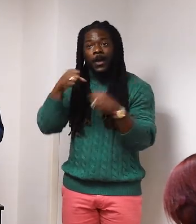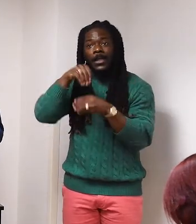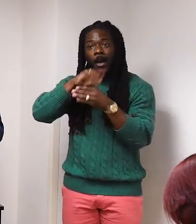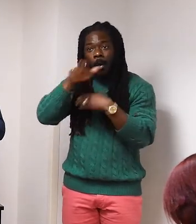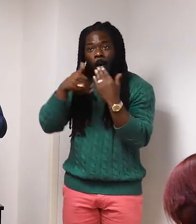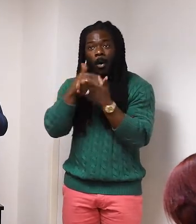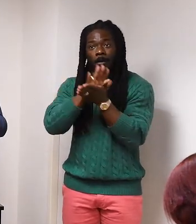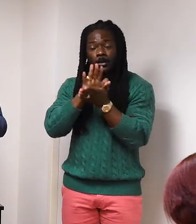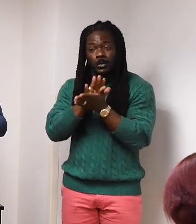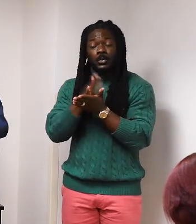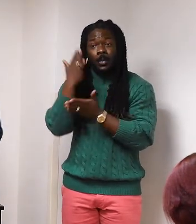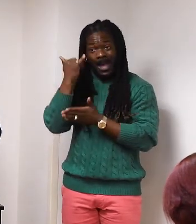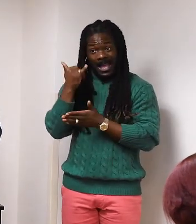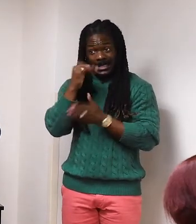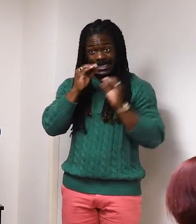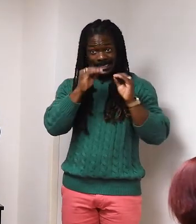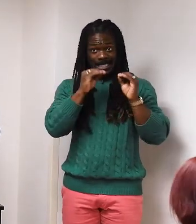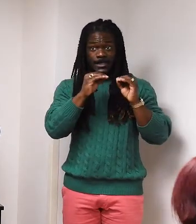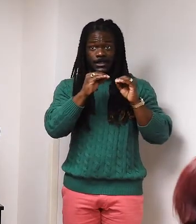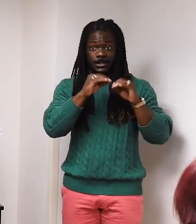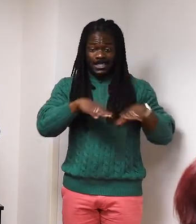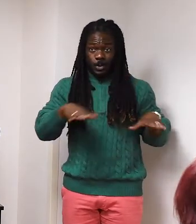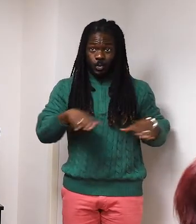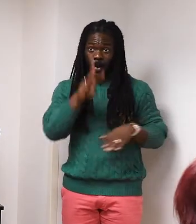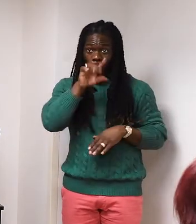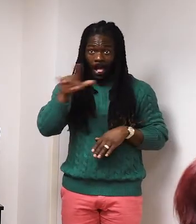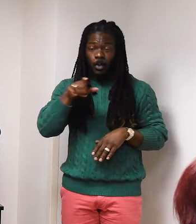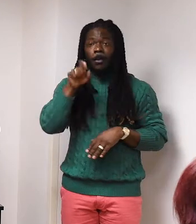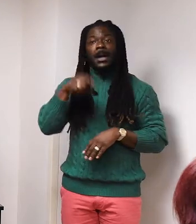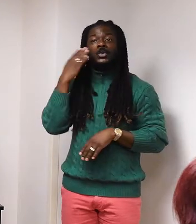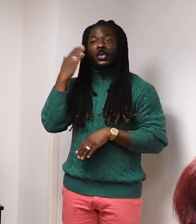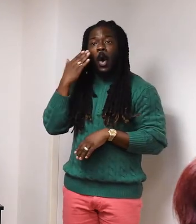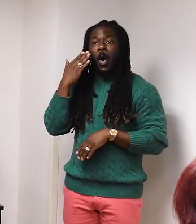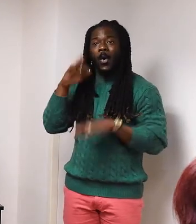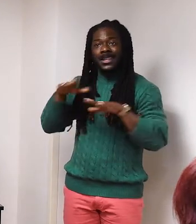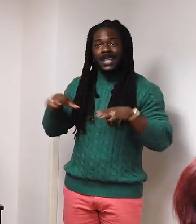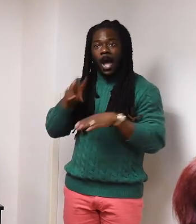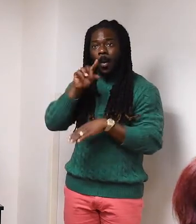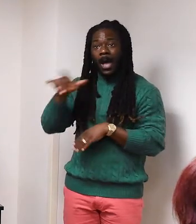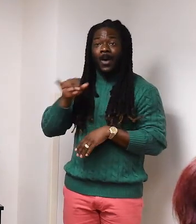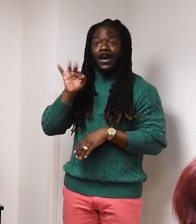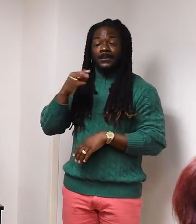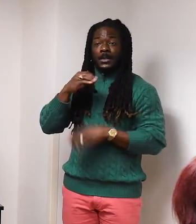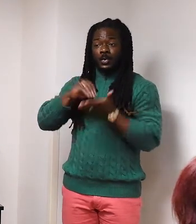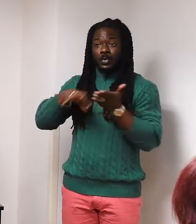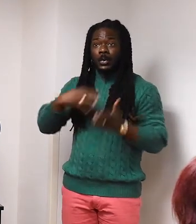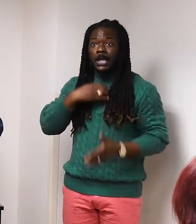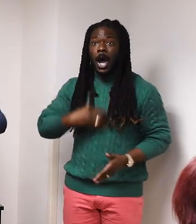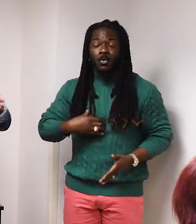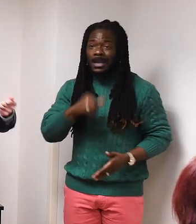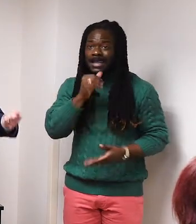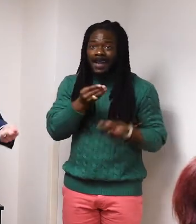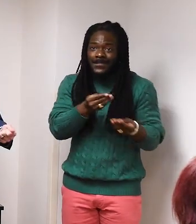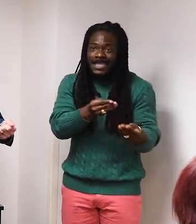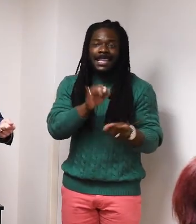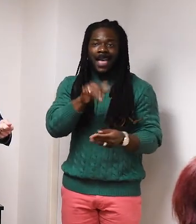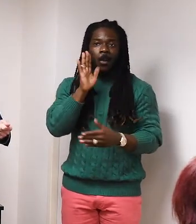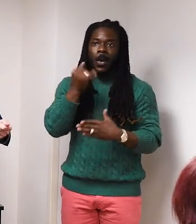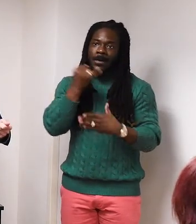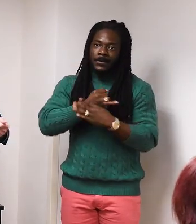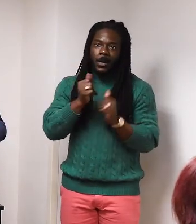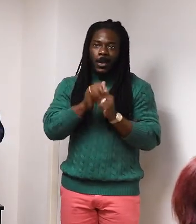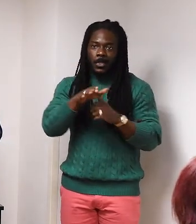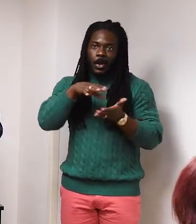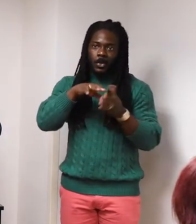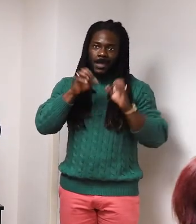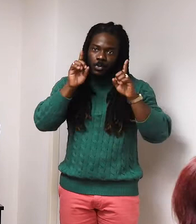schools. Because in order to teach a child well, you must know a child well. If a student is hungry and they're not fed, it interferes with academic